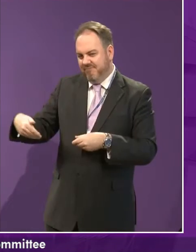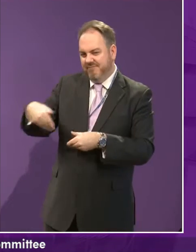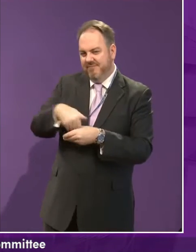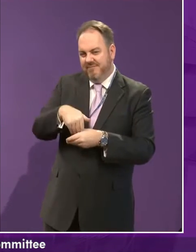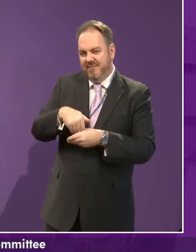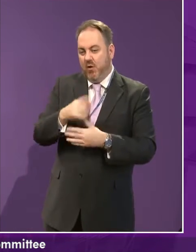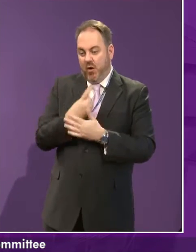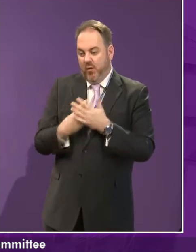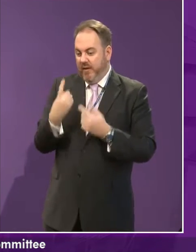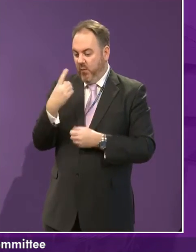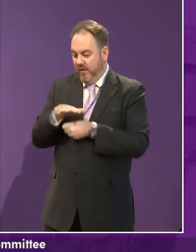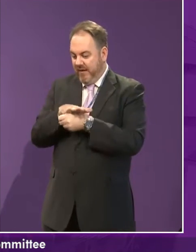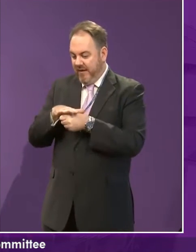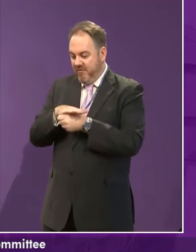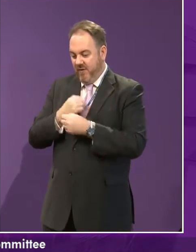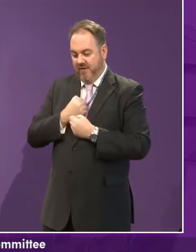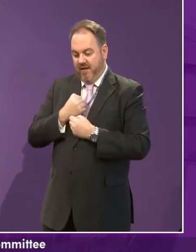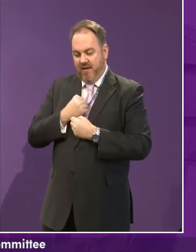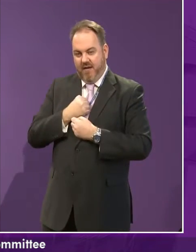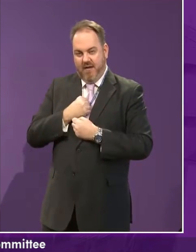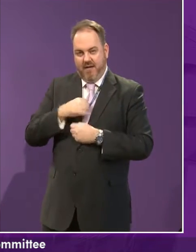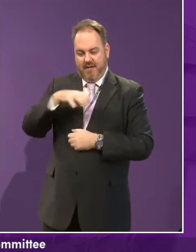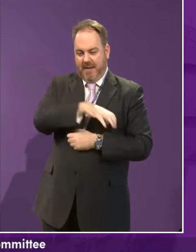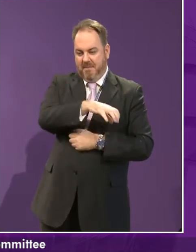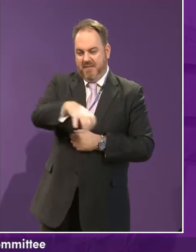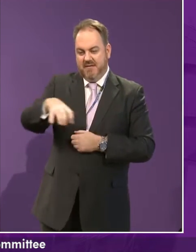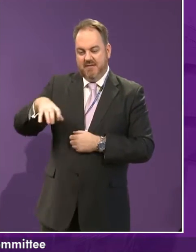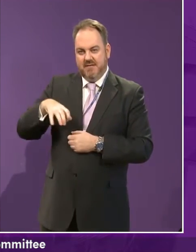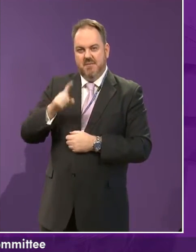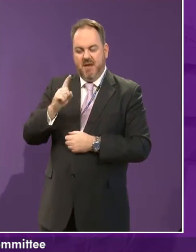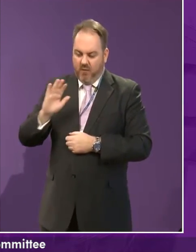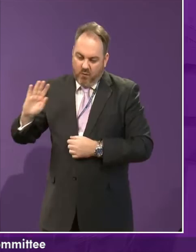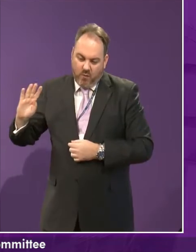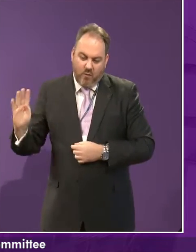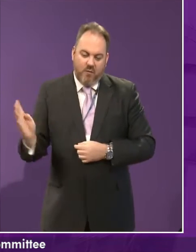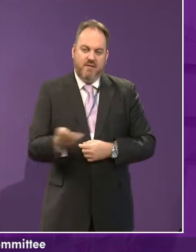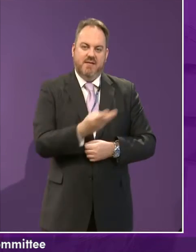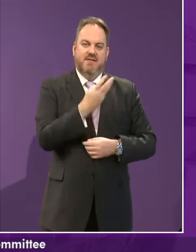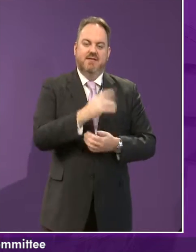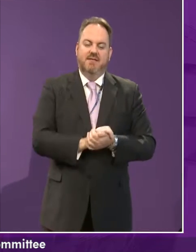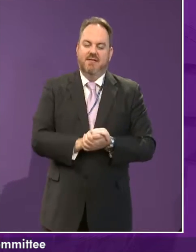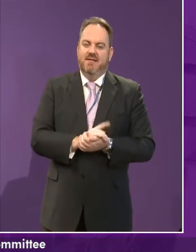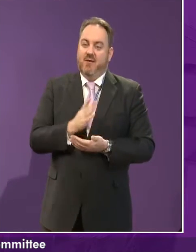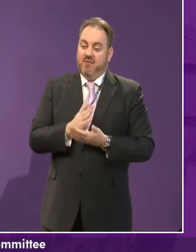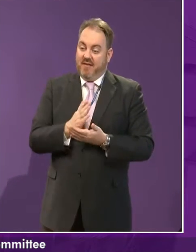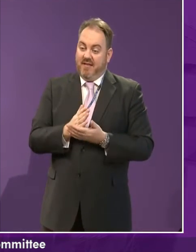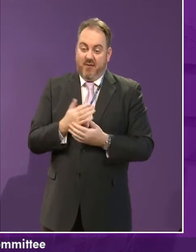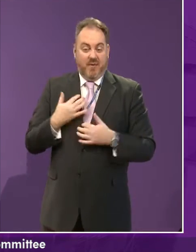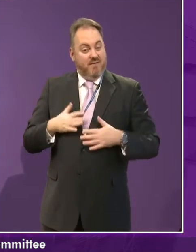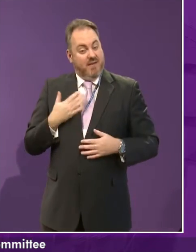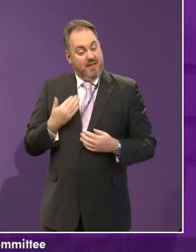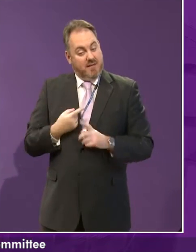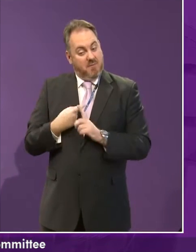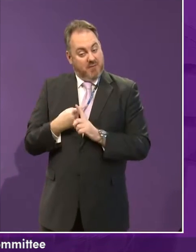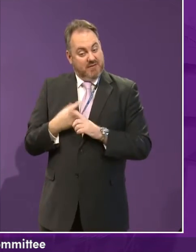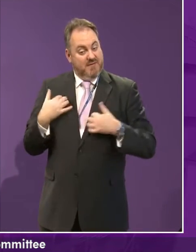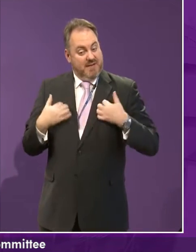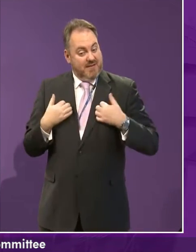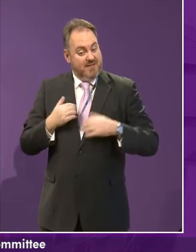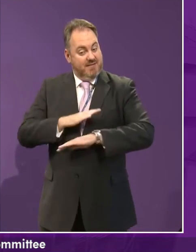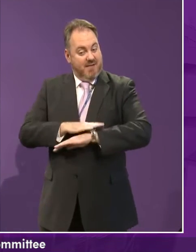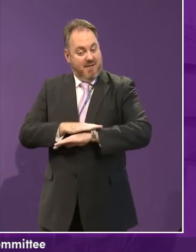single campus that we have in the university. So it's for me, it's a really exciting time to take things forward at the university. Okay. I'm going to move